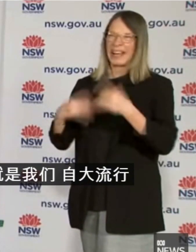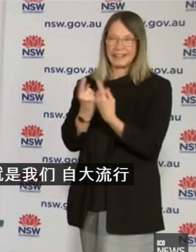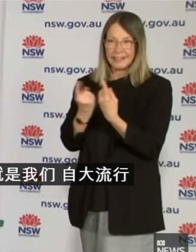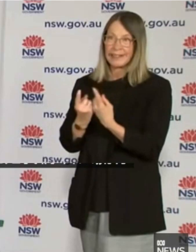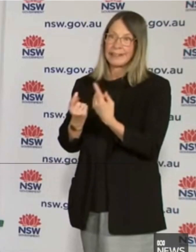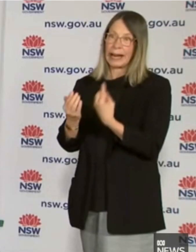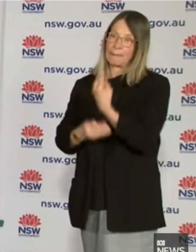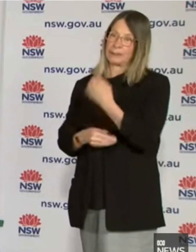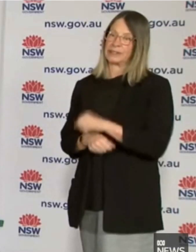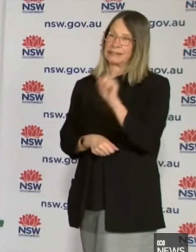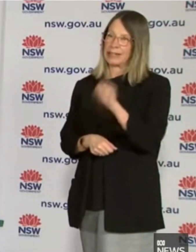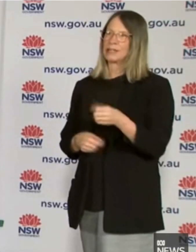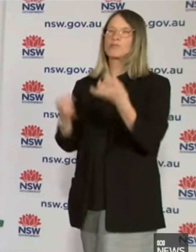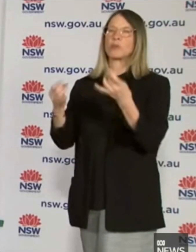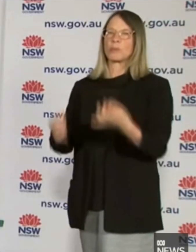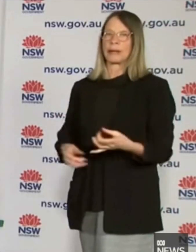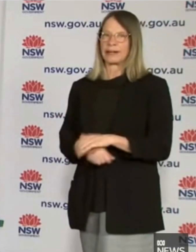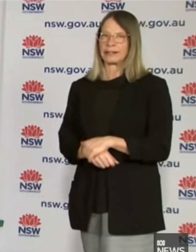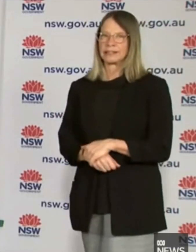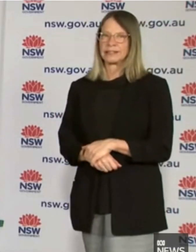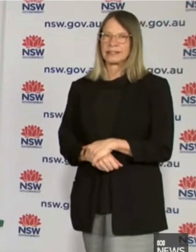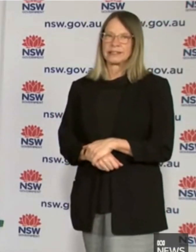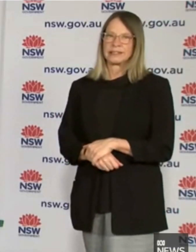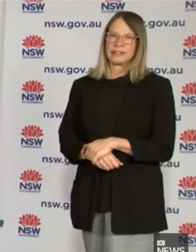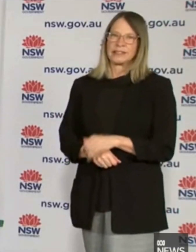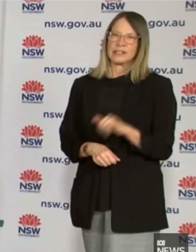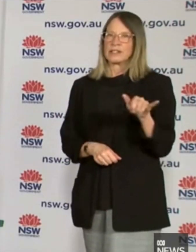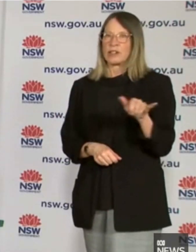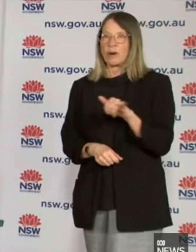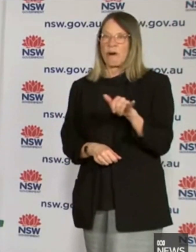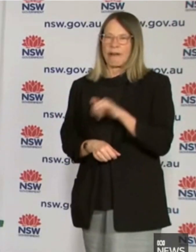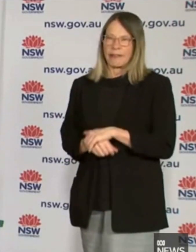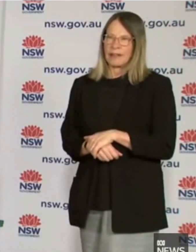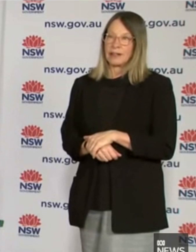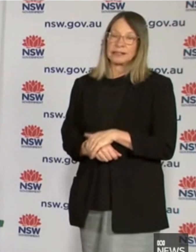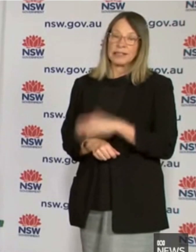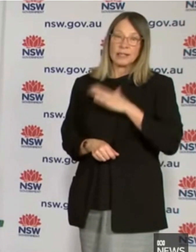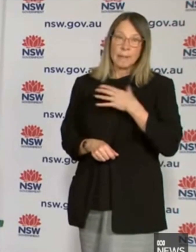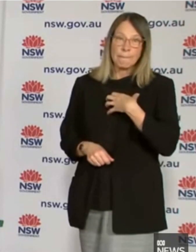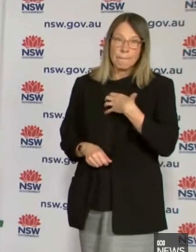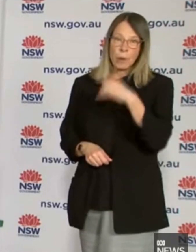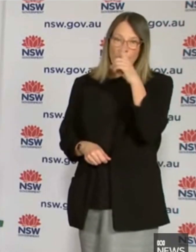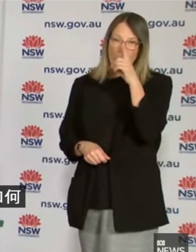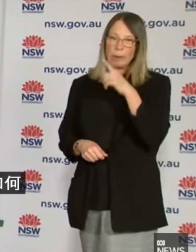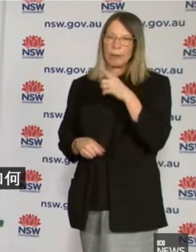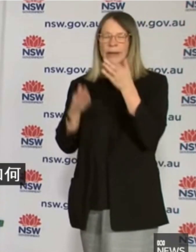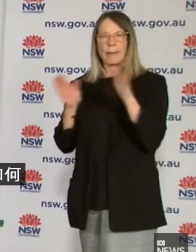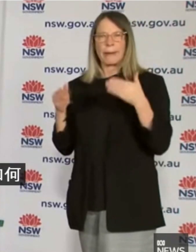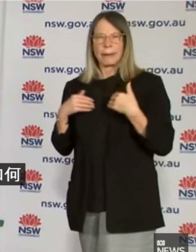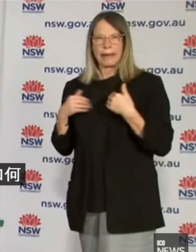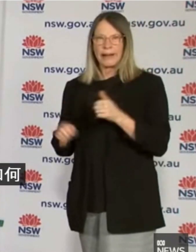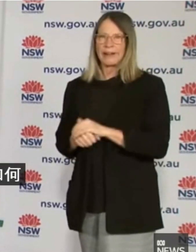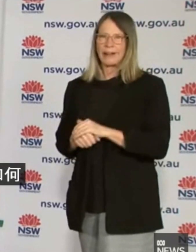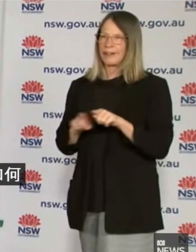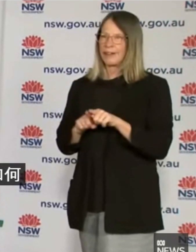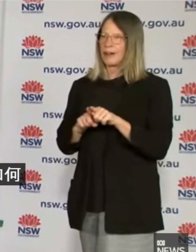the beginning of the pandemic, whether that's been around enhancing our public health workforce. And we've spoken before about how we've increased